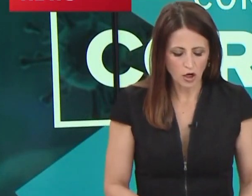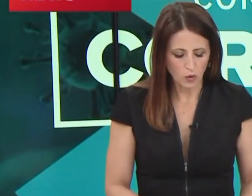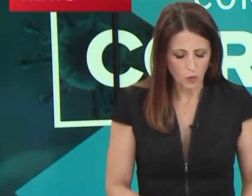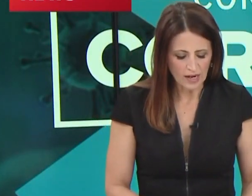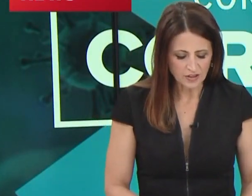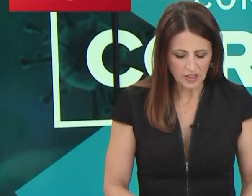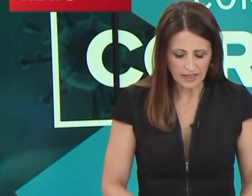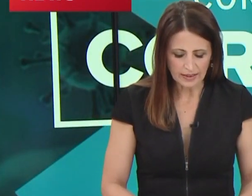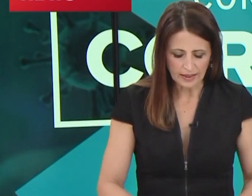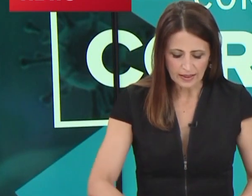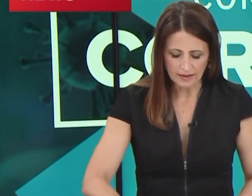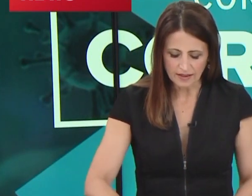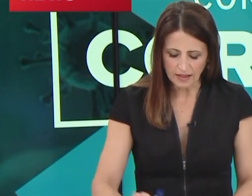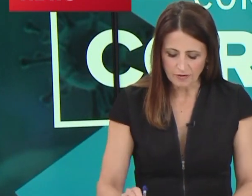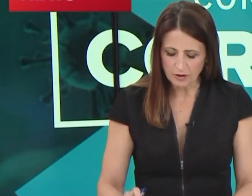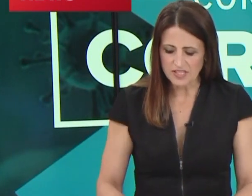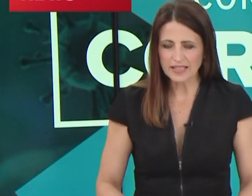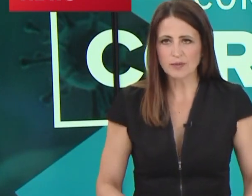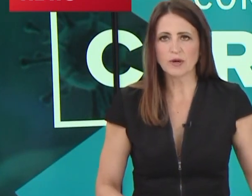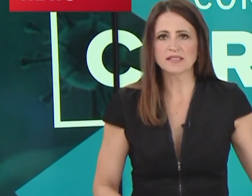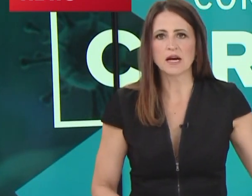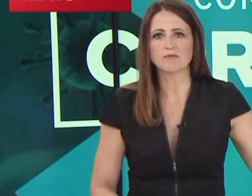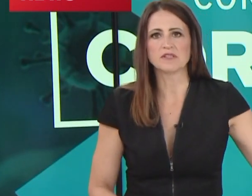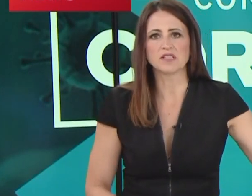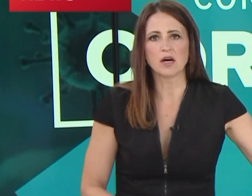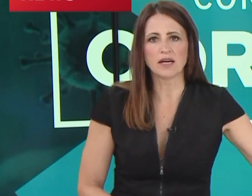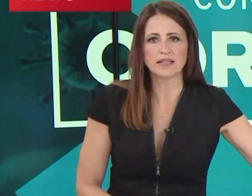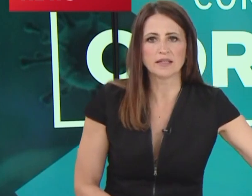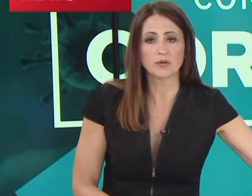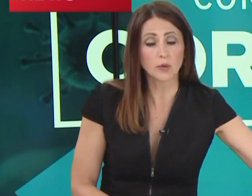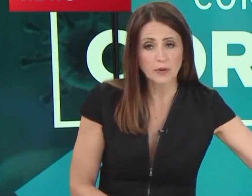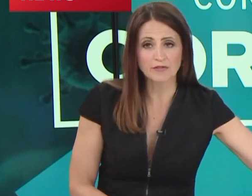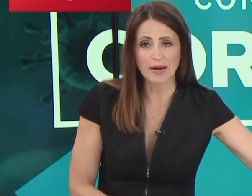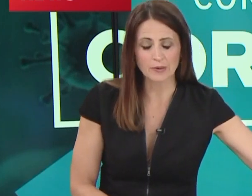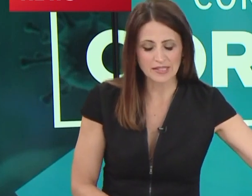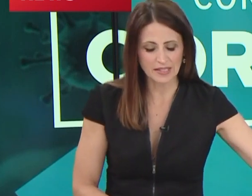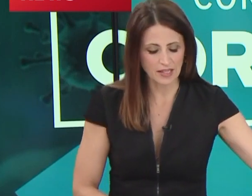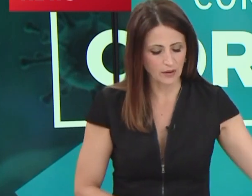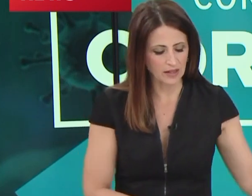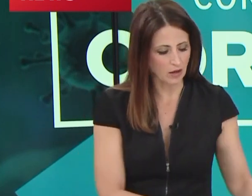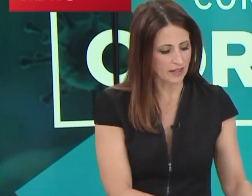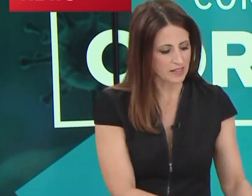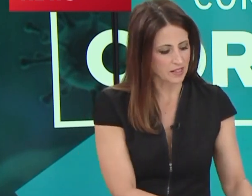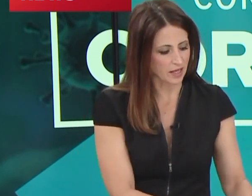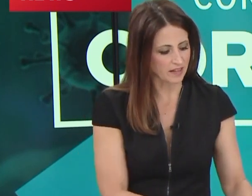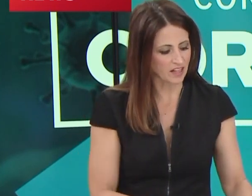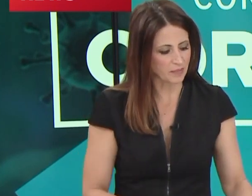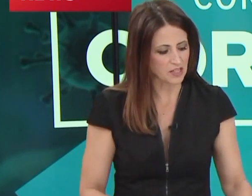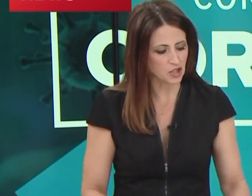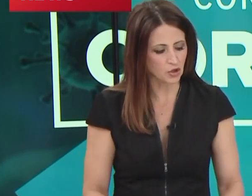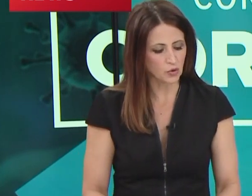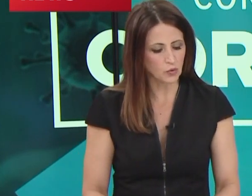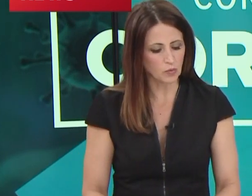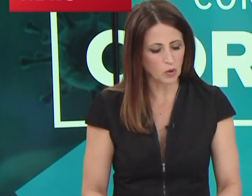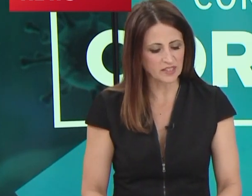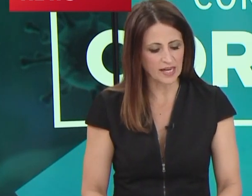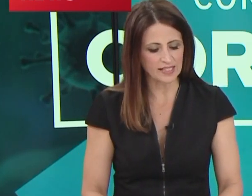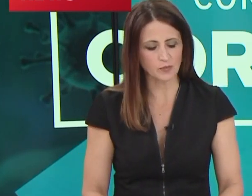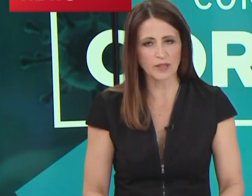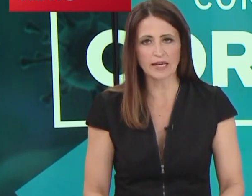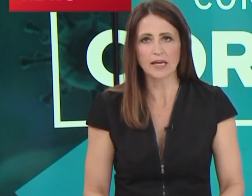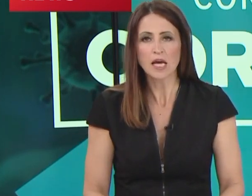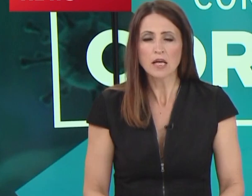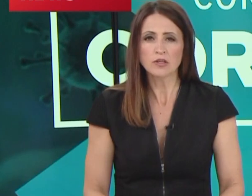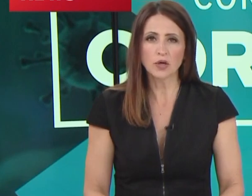You are watching the governor's daily press conference on coronavirus here in Arkansas. There have been 2 more